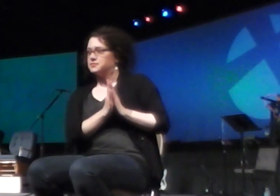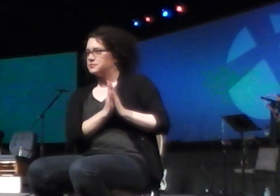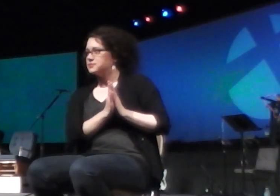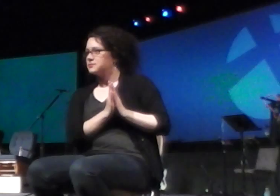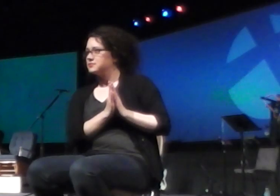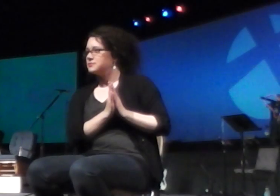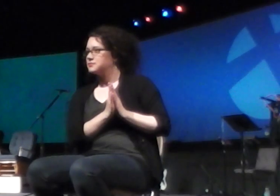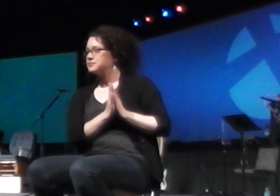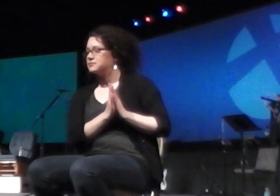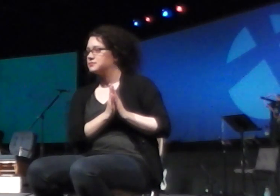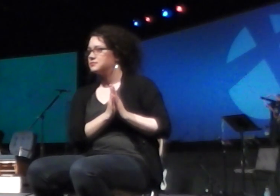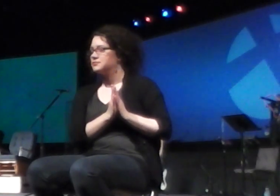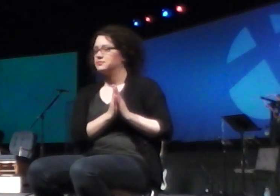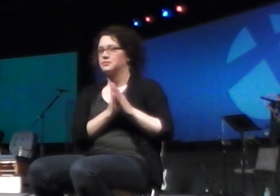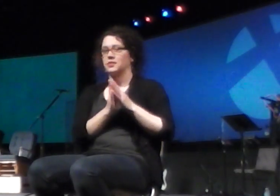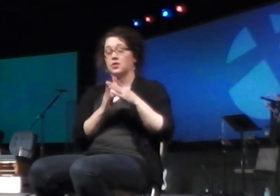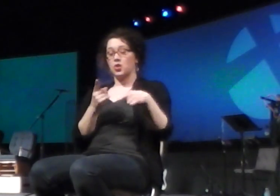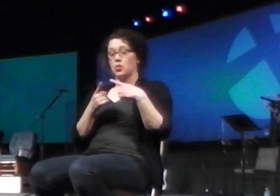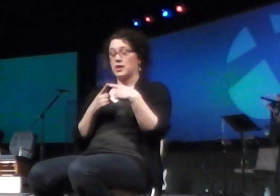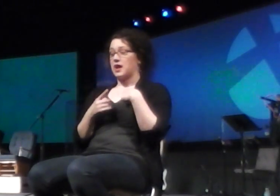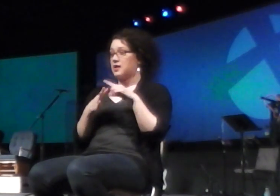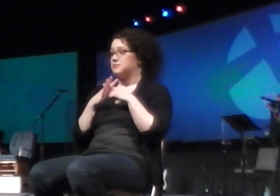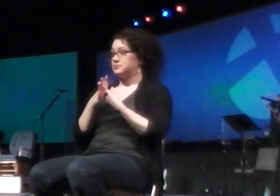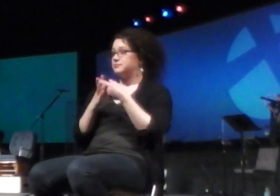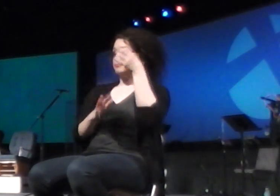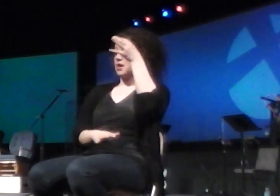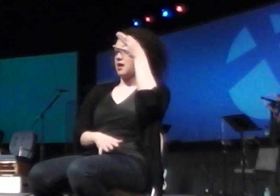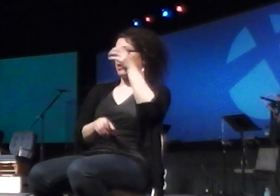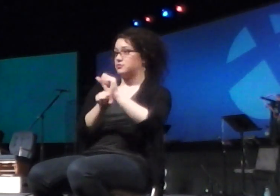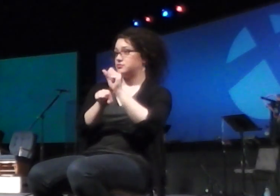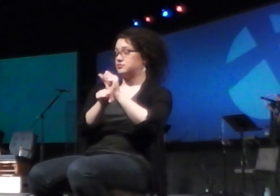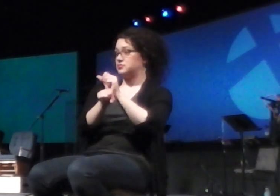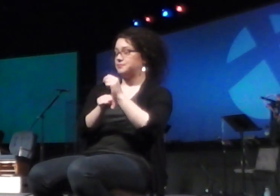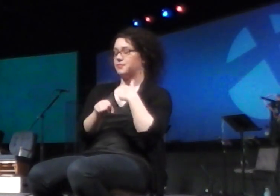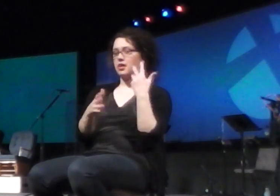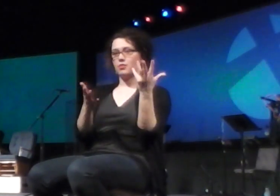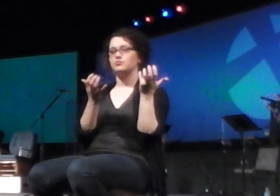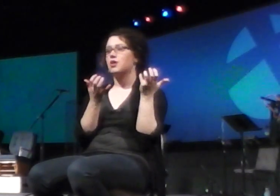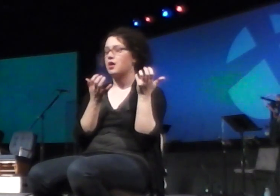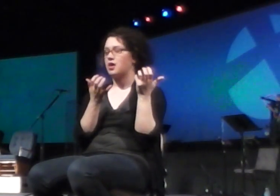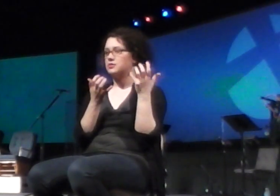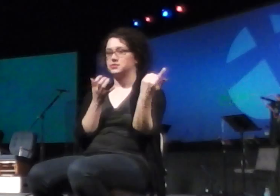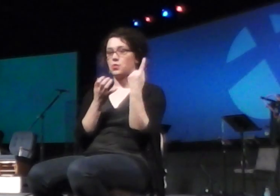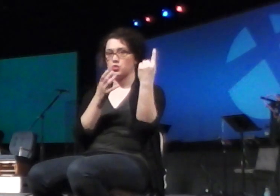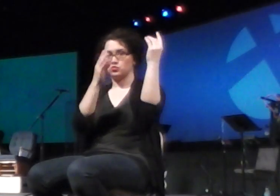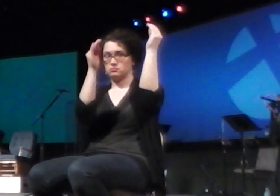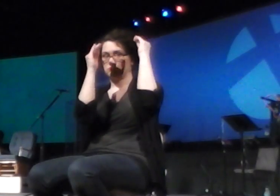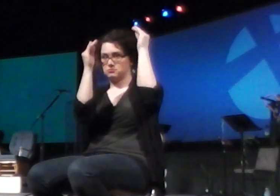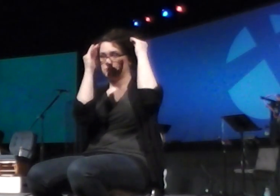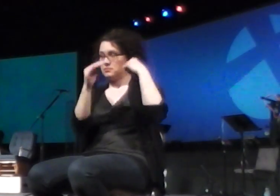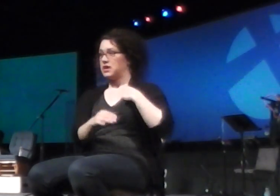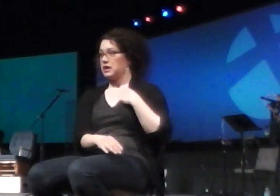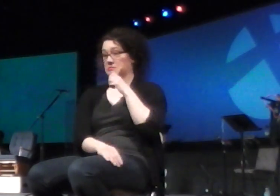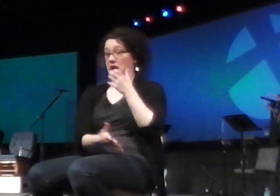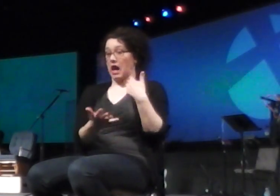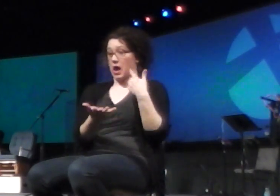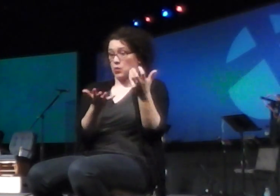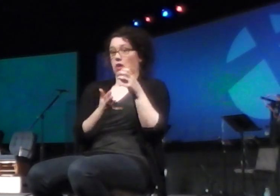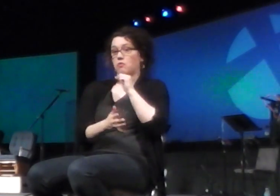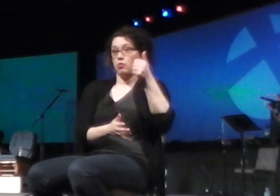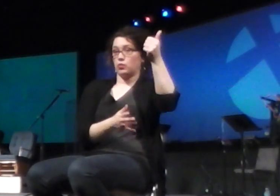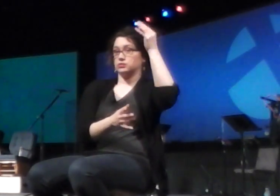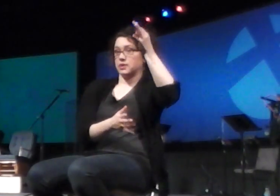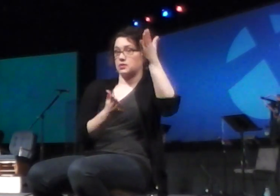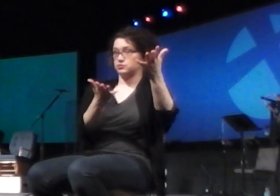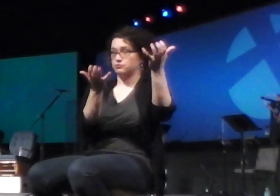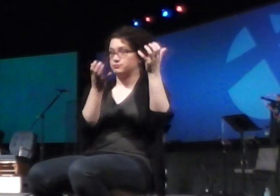When I was just starting out as a pastor, I wanted to be mentored by older pastors. I'd grown up